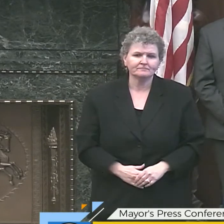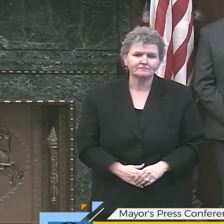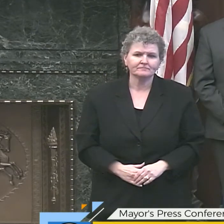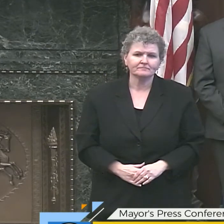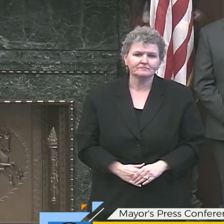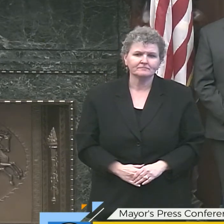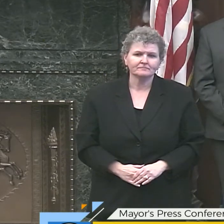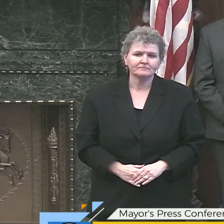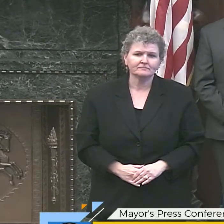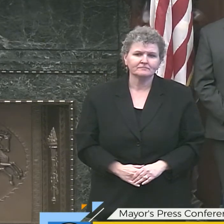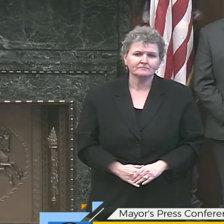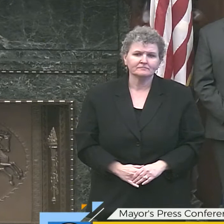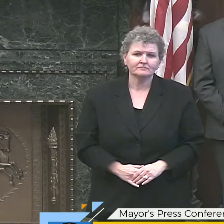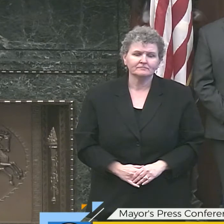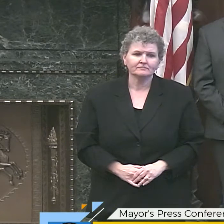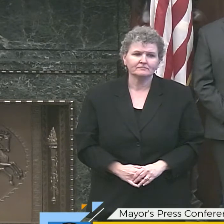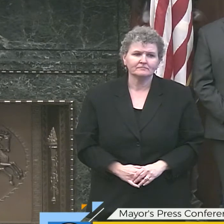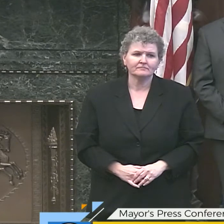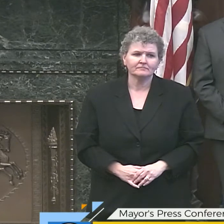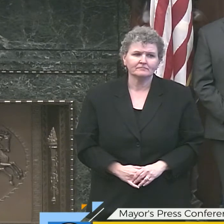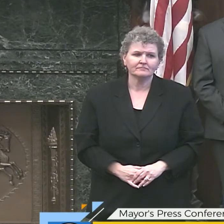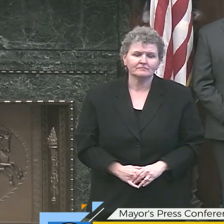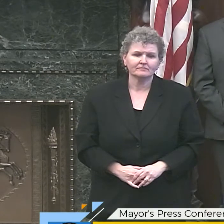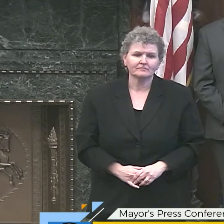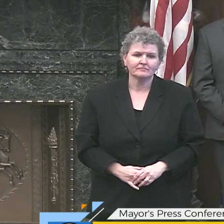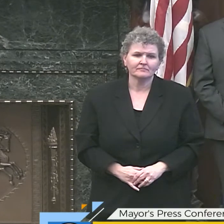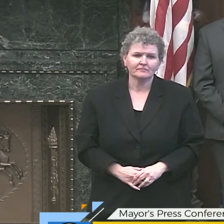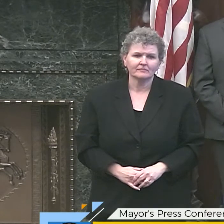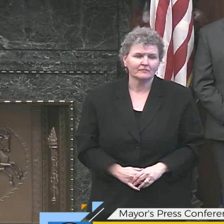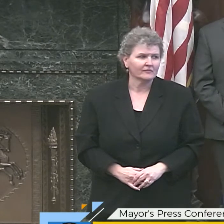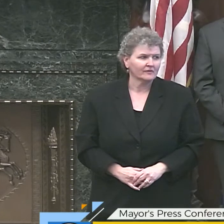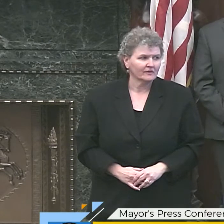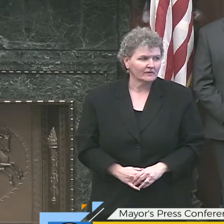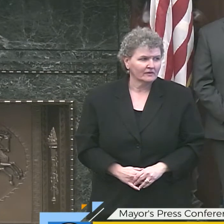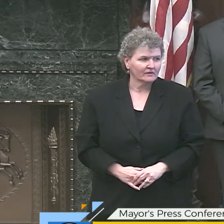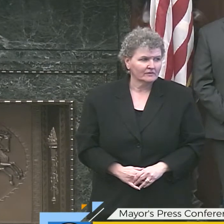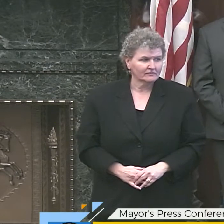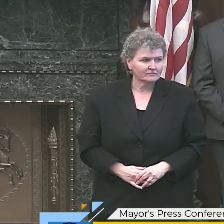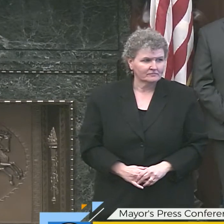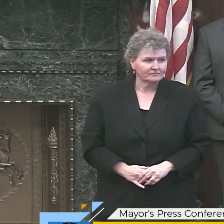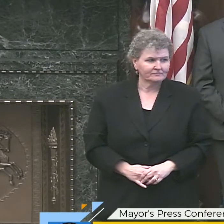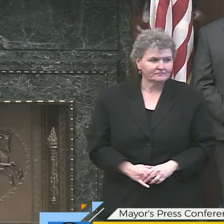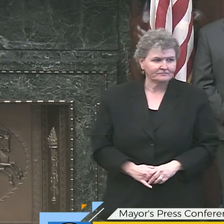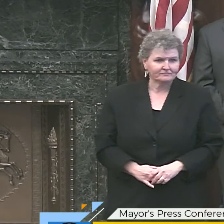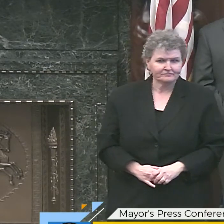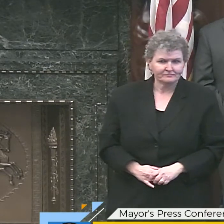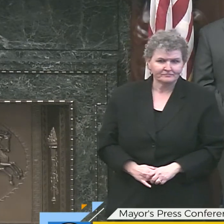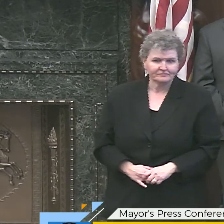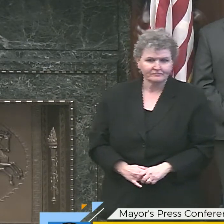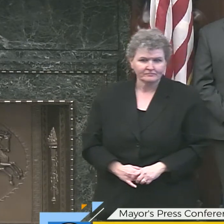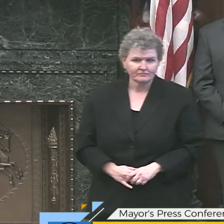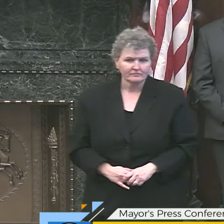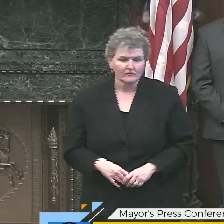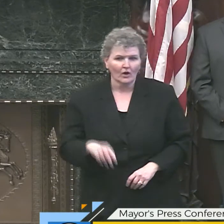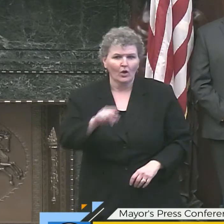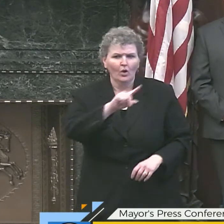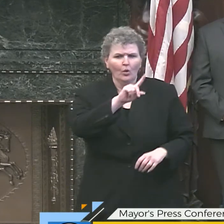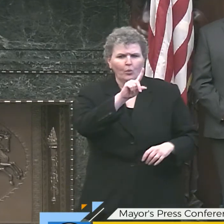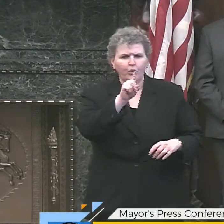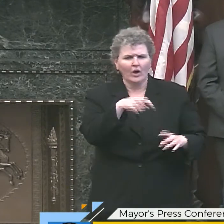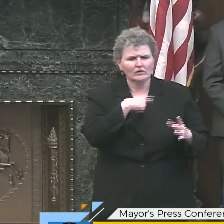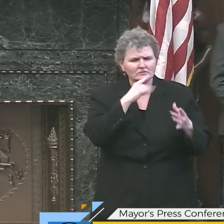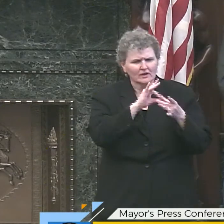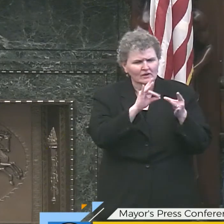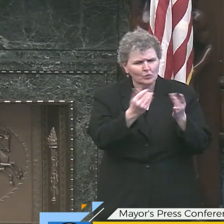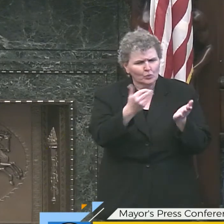No problem. I'm sorry. I should have said that I didn't have a law enforcement question. Can you just repeat what you just